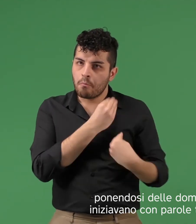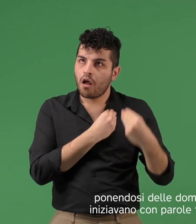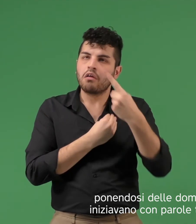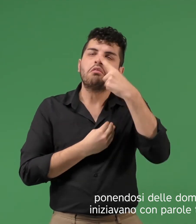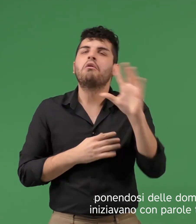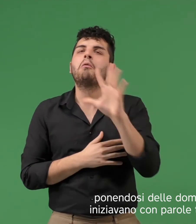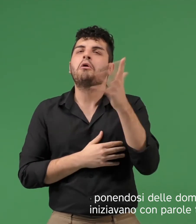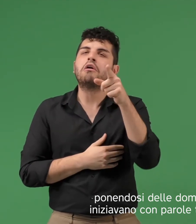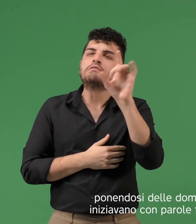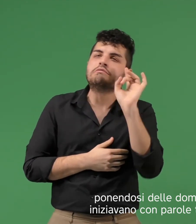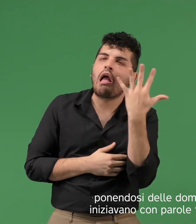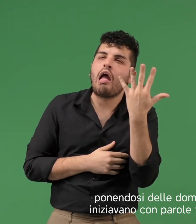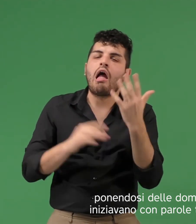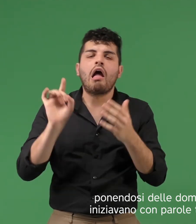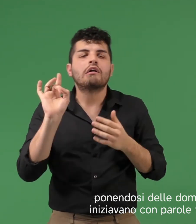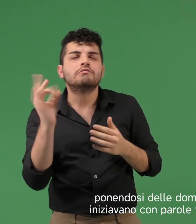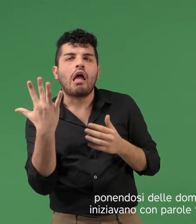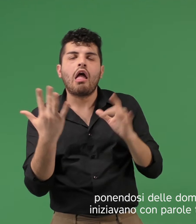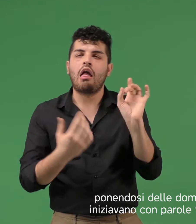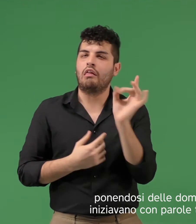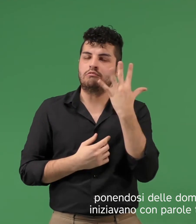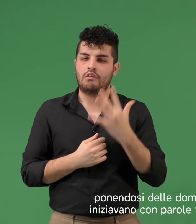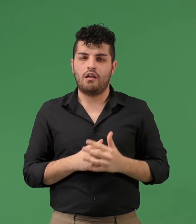questions that perhaps begin with the words, what if?